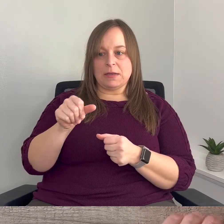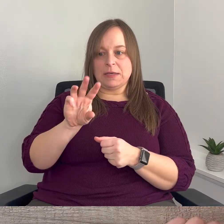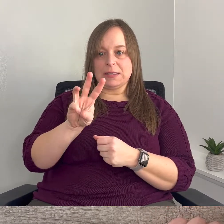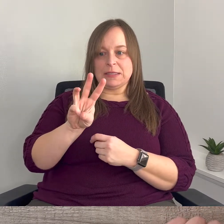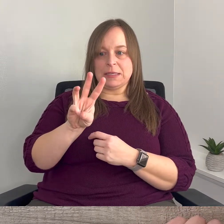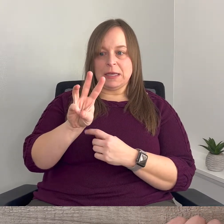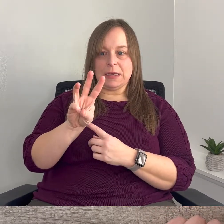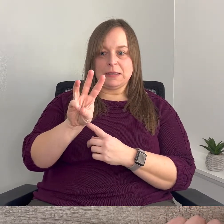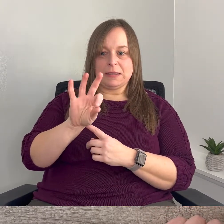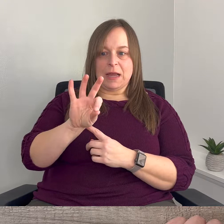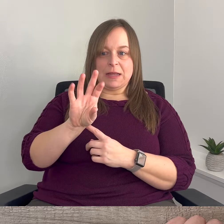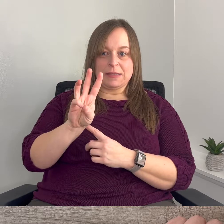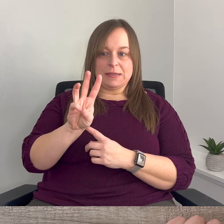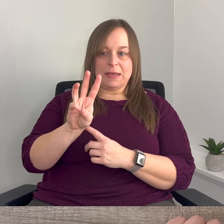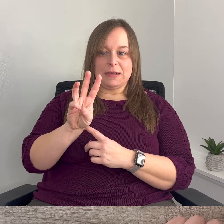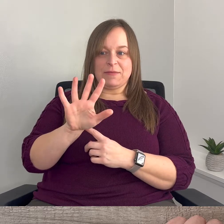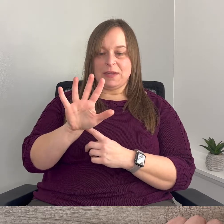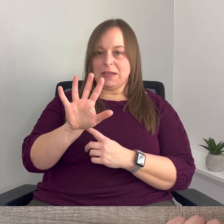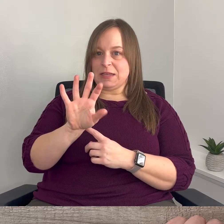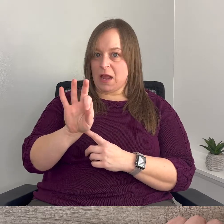and we spent